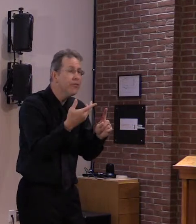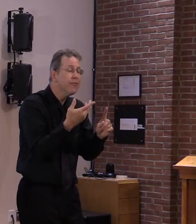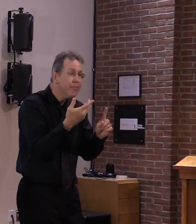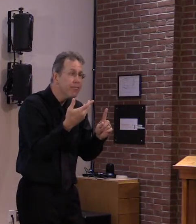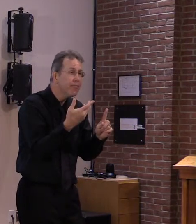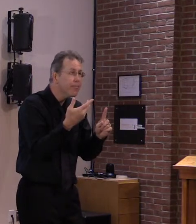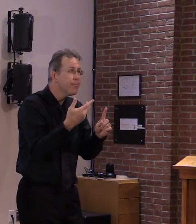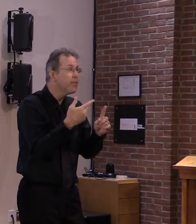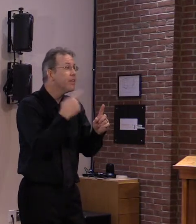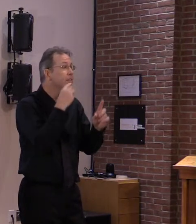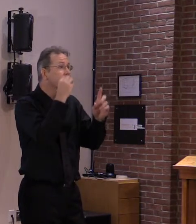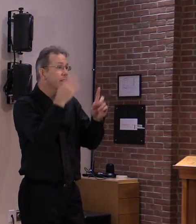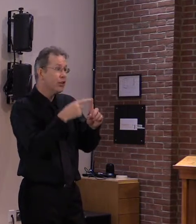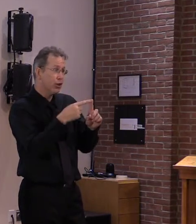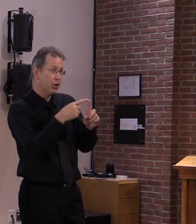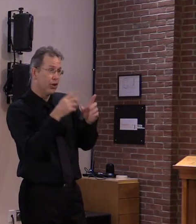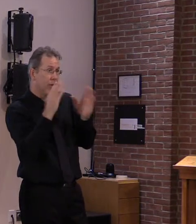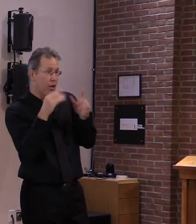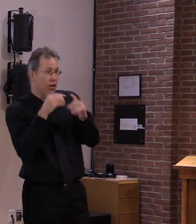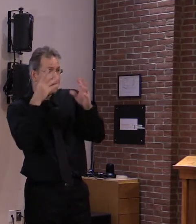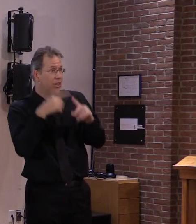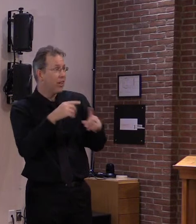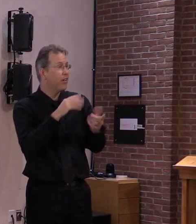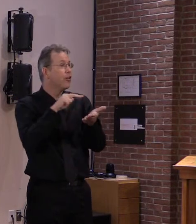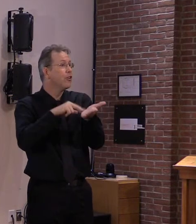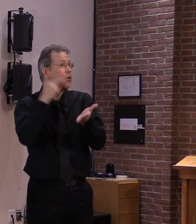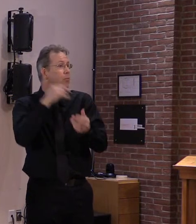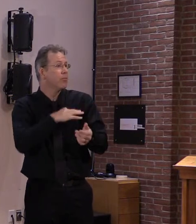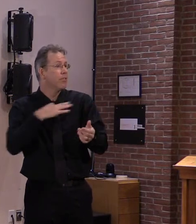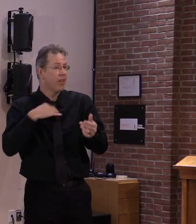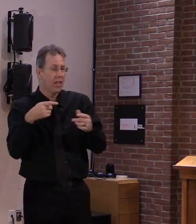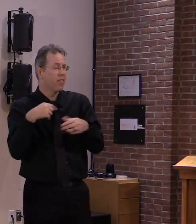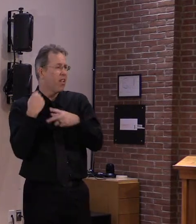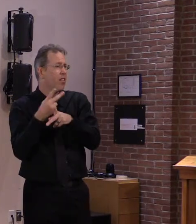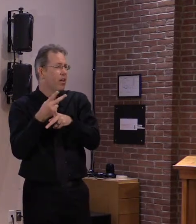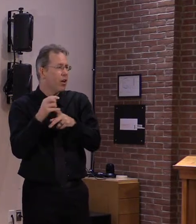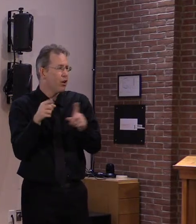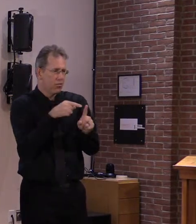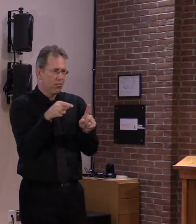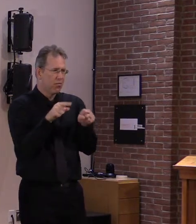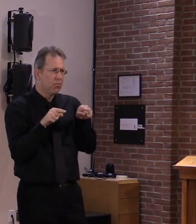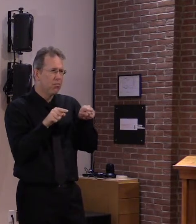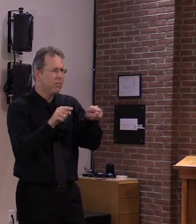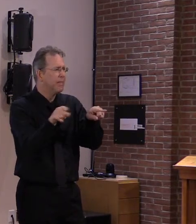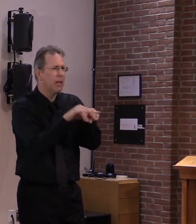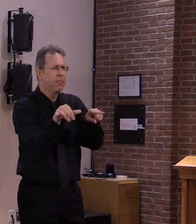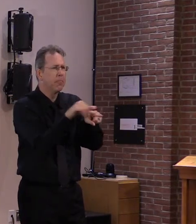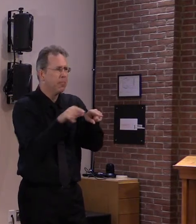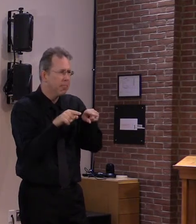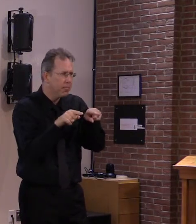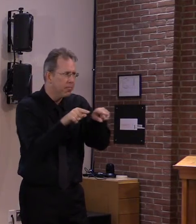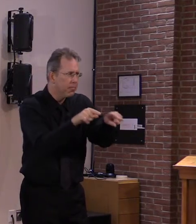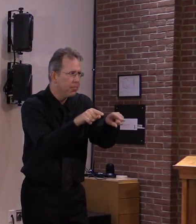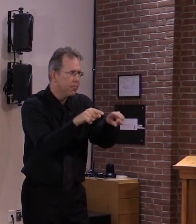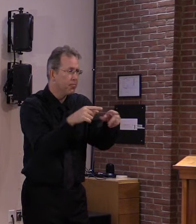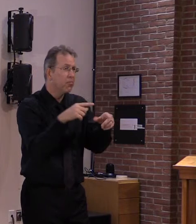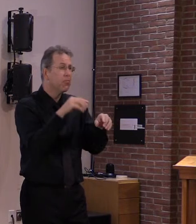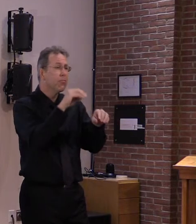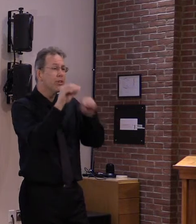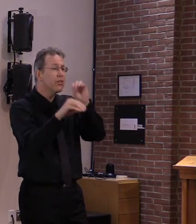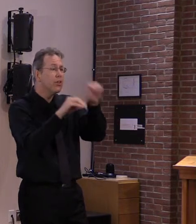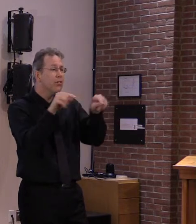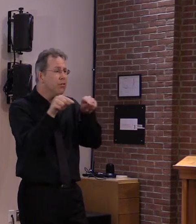home on break, we will still have abundant more surveillance testing in the populations I've already mentioned, as well